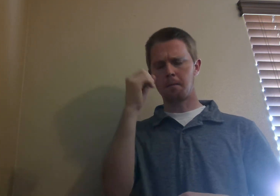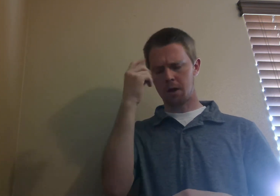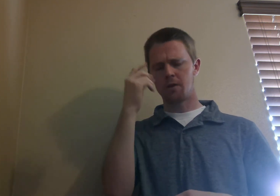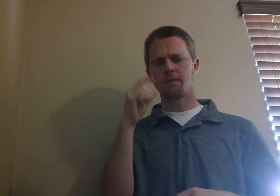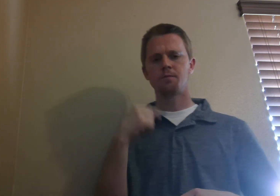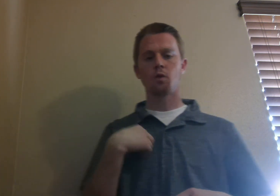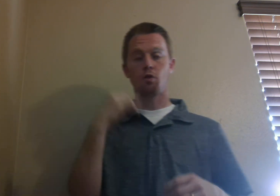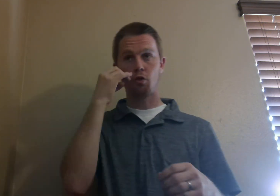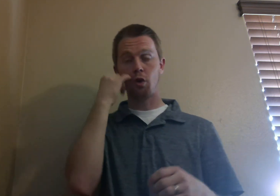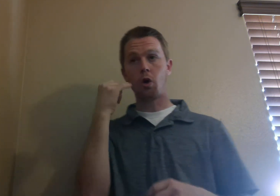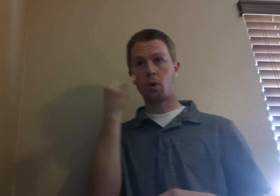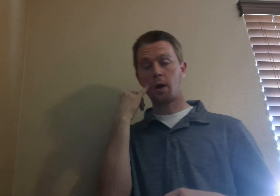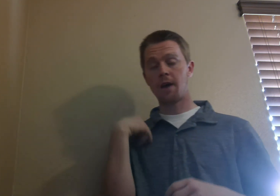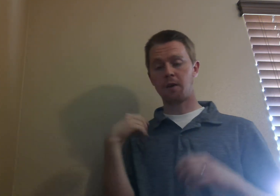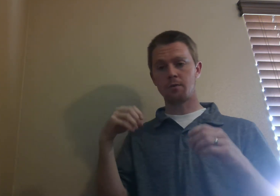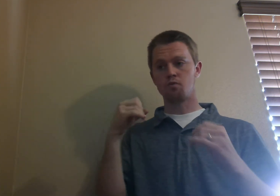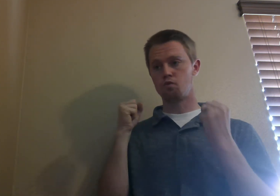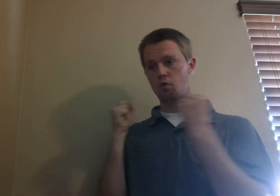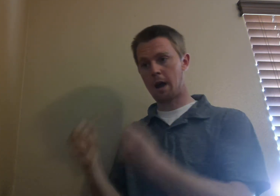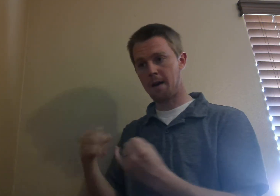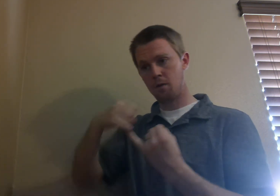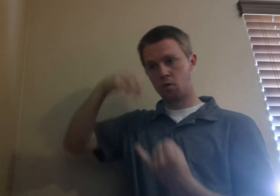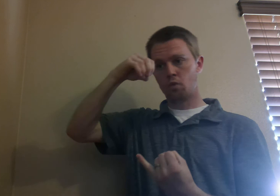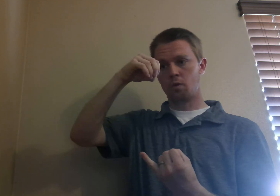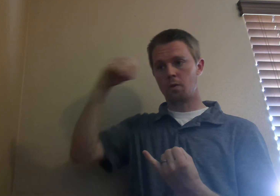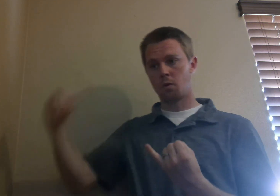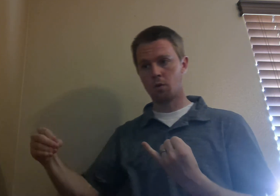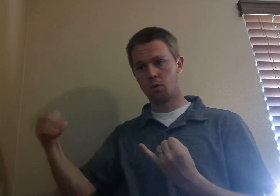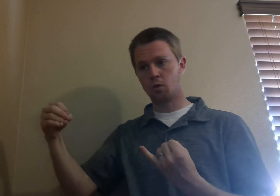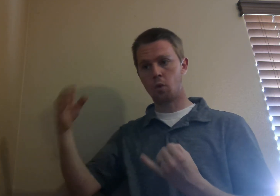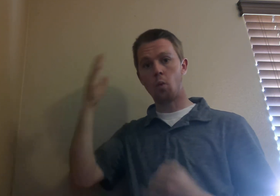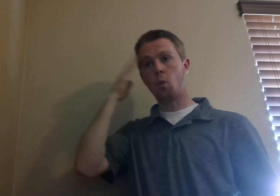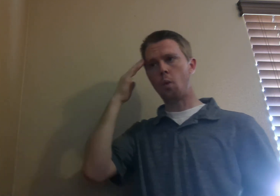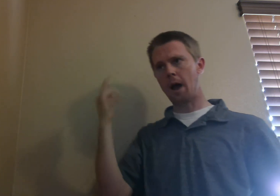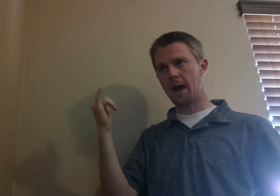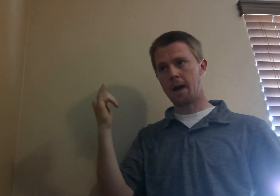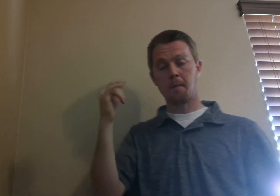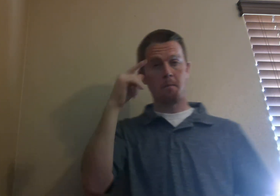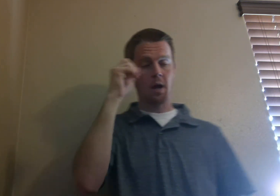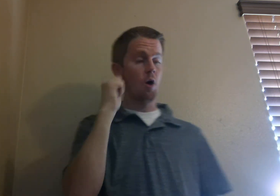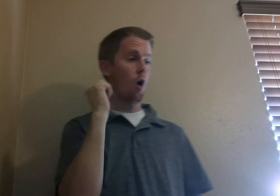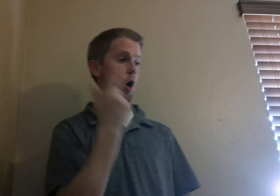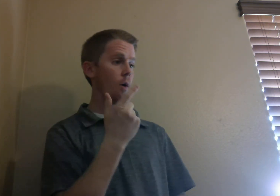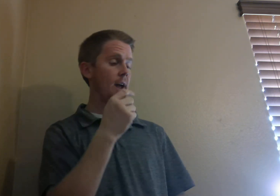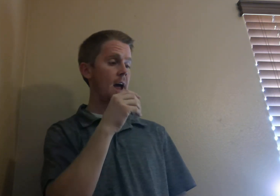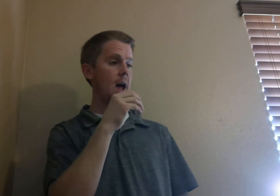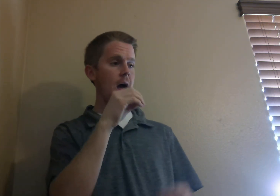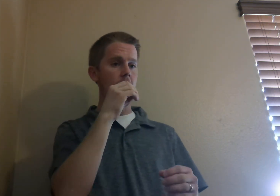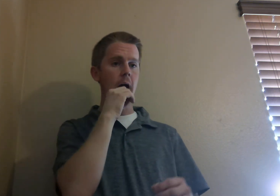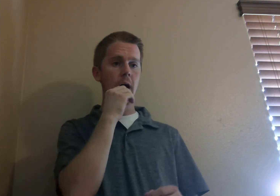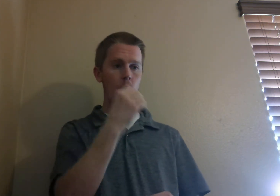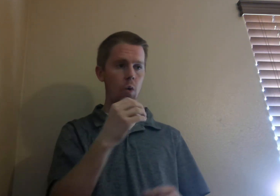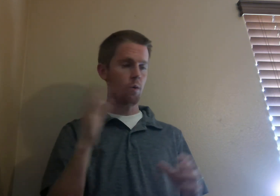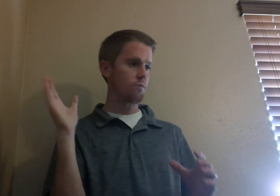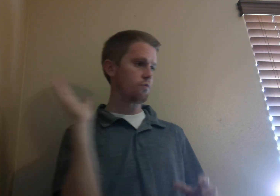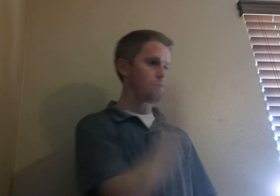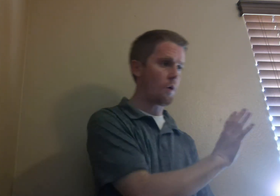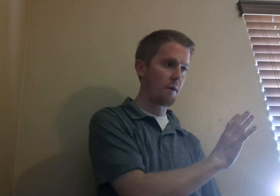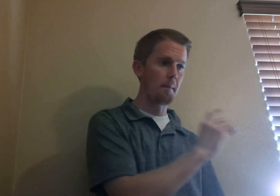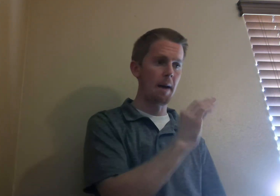Forward. Why will it go forward? Because all the air is splashing back. That's right. Very good. Watch this. Whoosh. Look at that. You